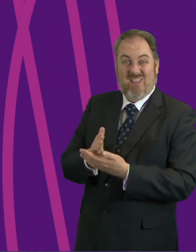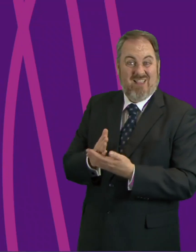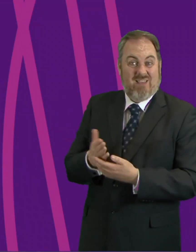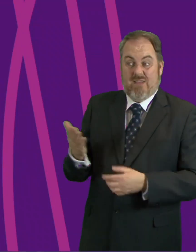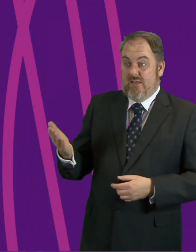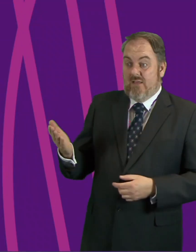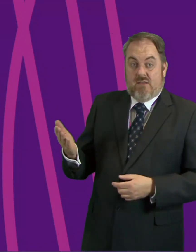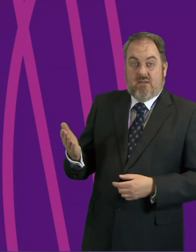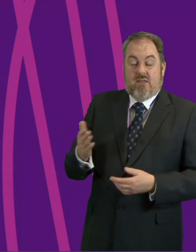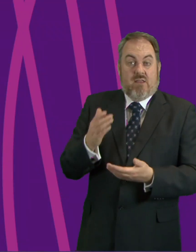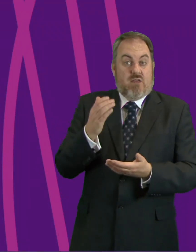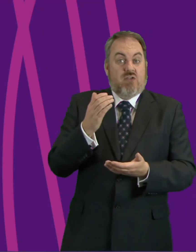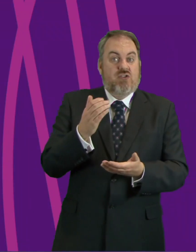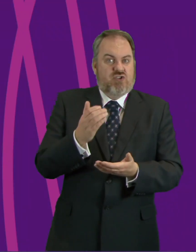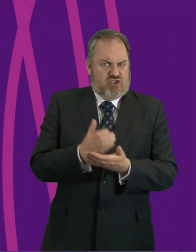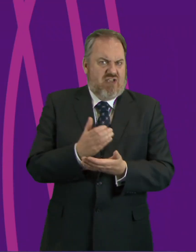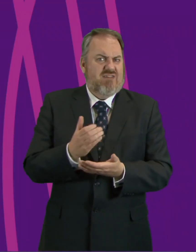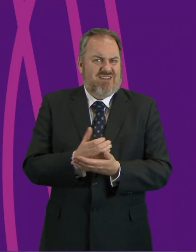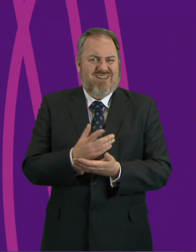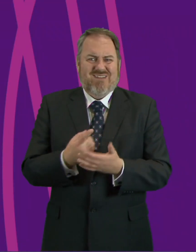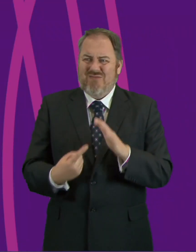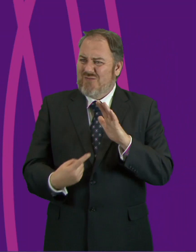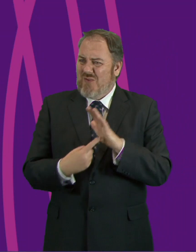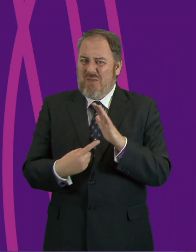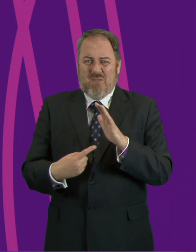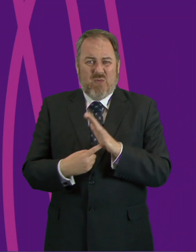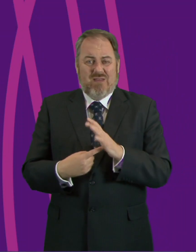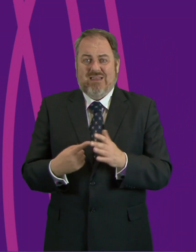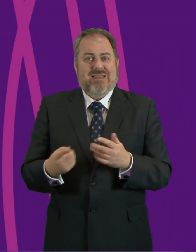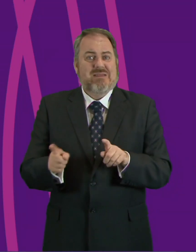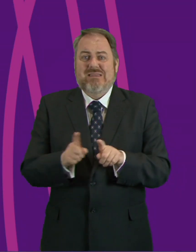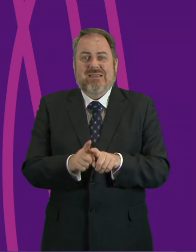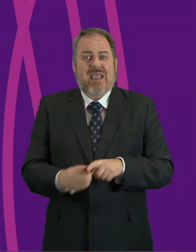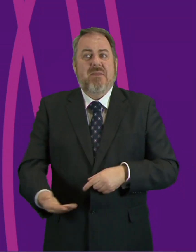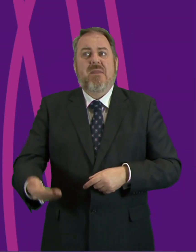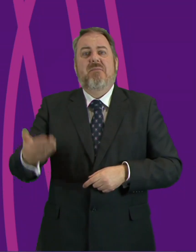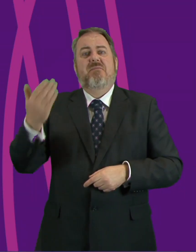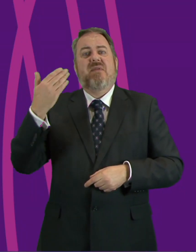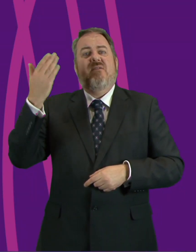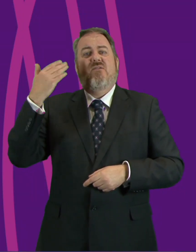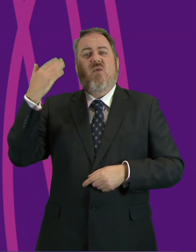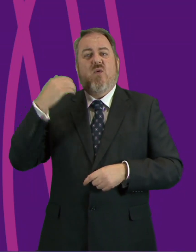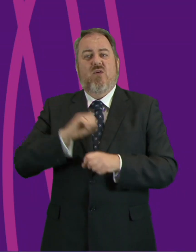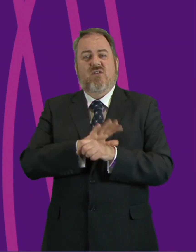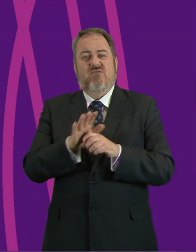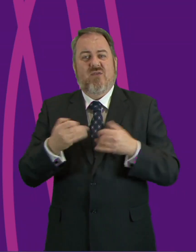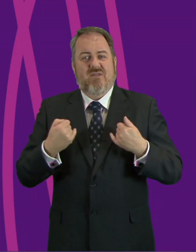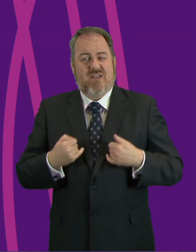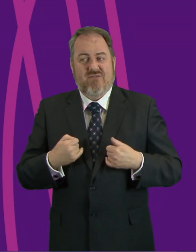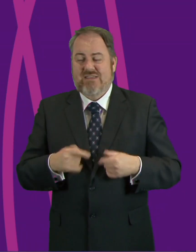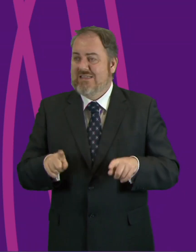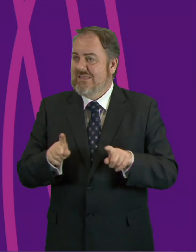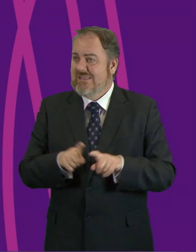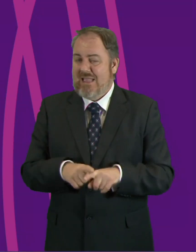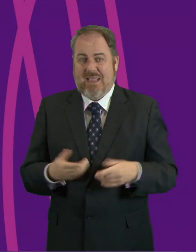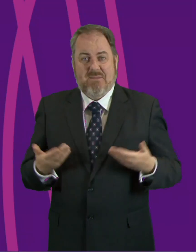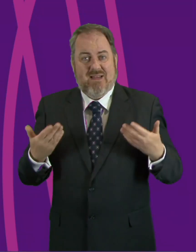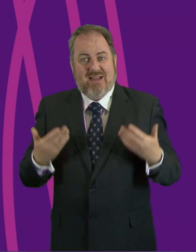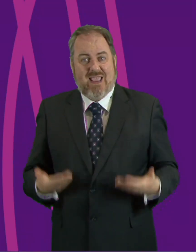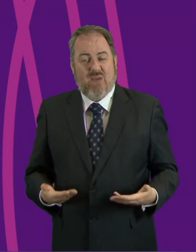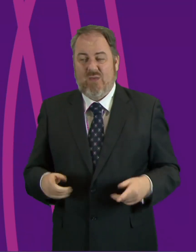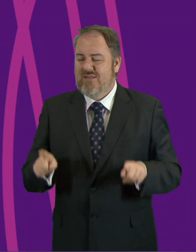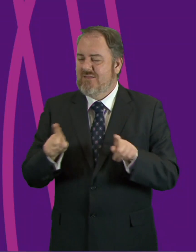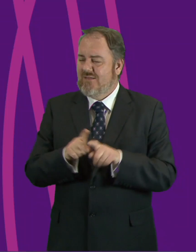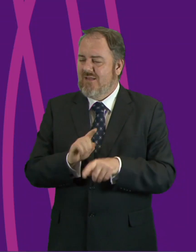That was the case pre-COVID-19. It is absolutely the case during it, and it will be the case after it. So just